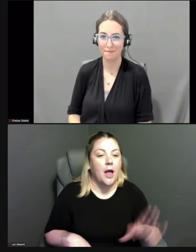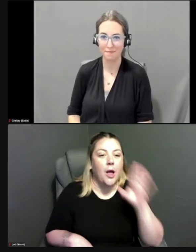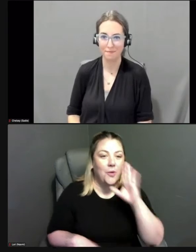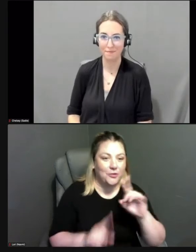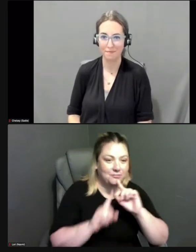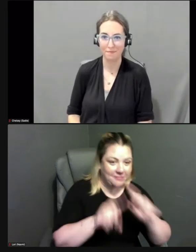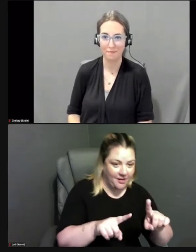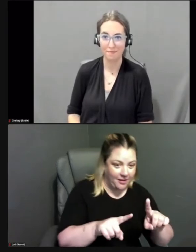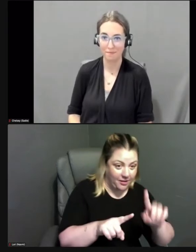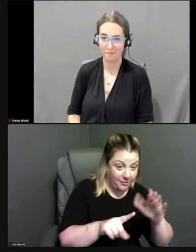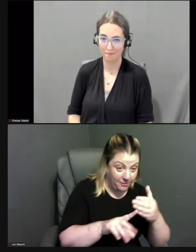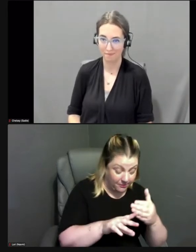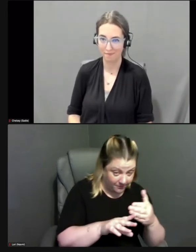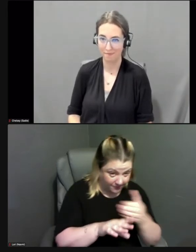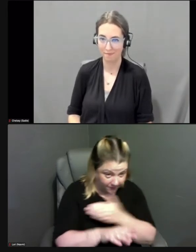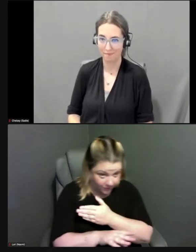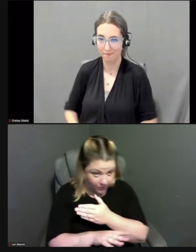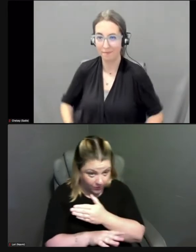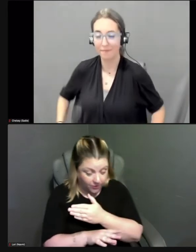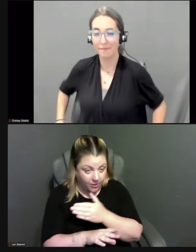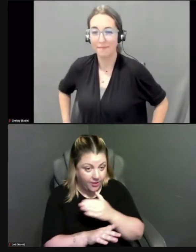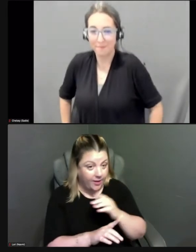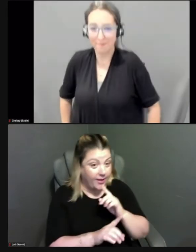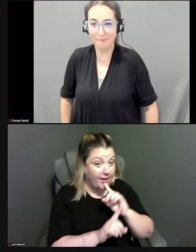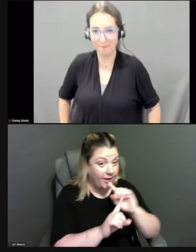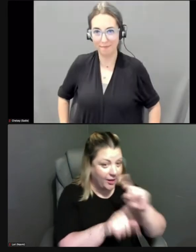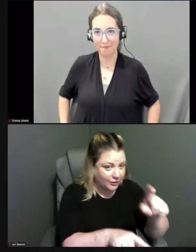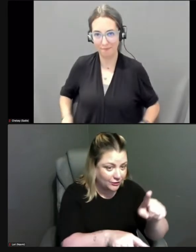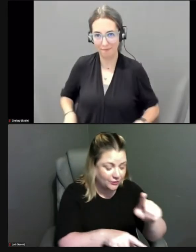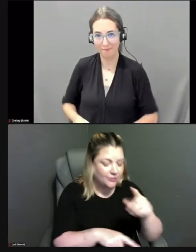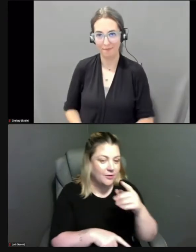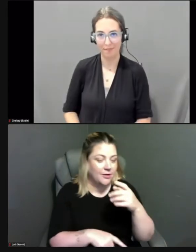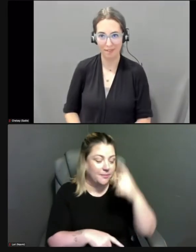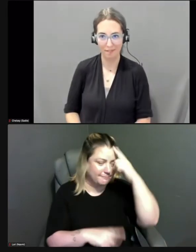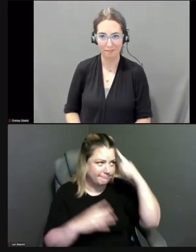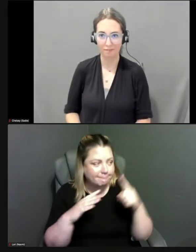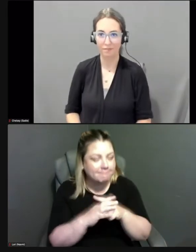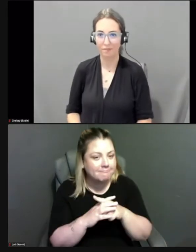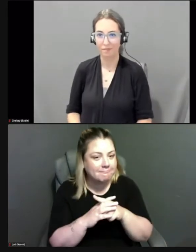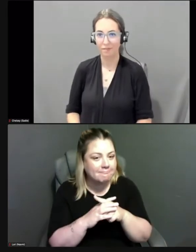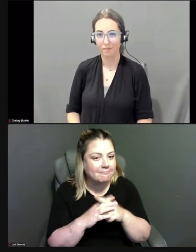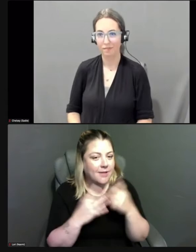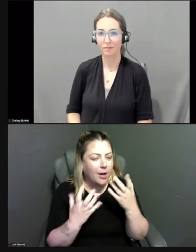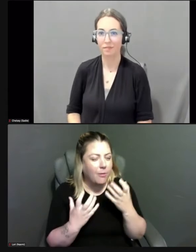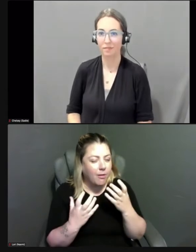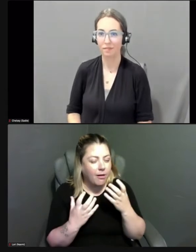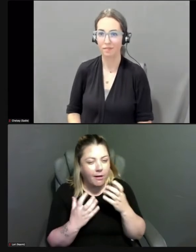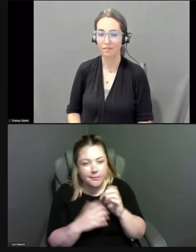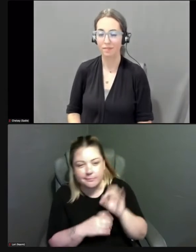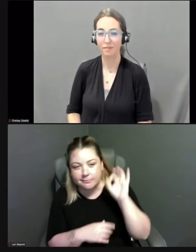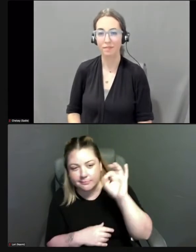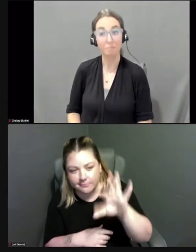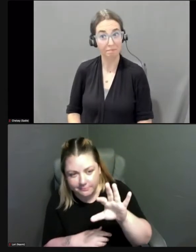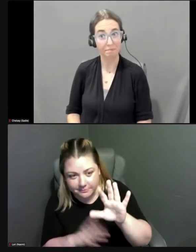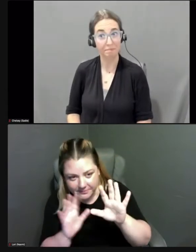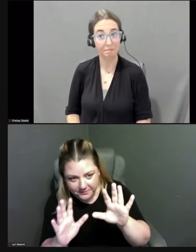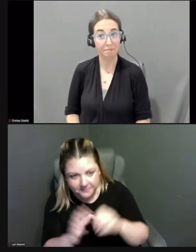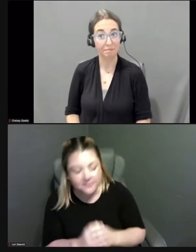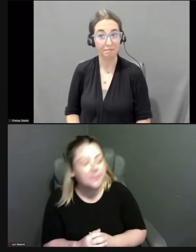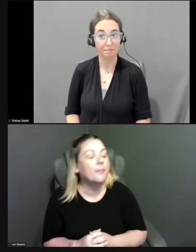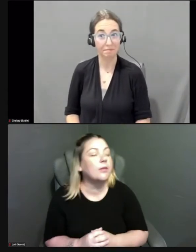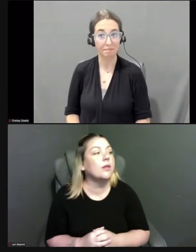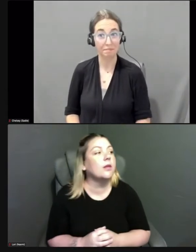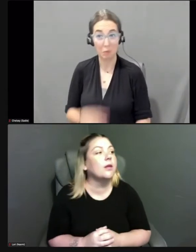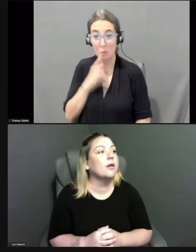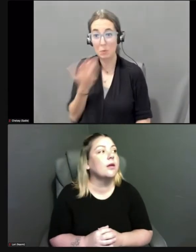little tangent here because I think it's like it just came to my mind and I'm just curious about your thoughts on it. Yeah. So